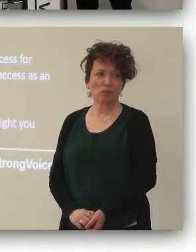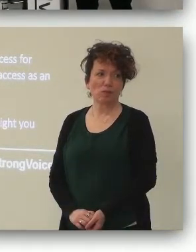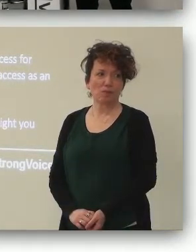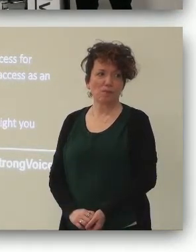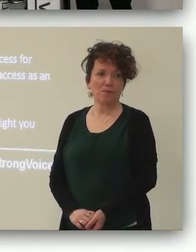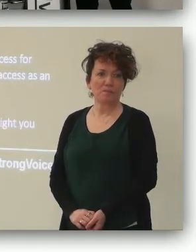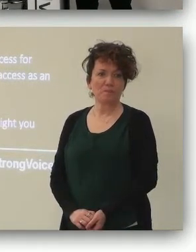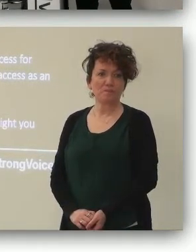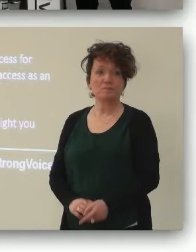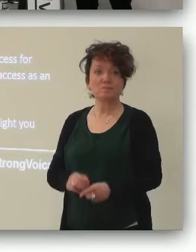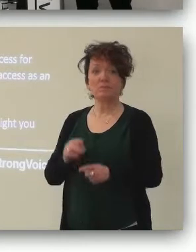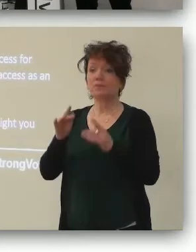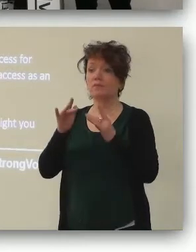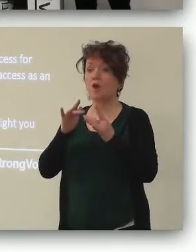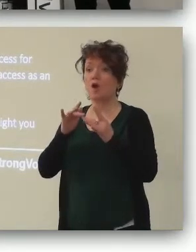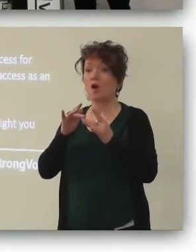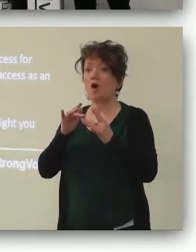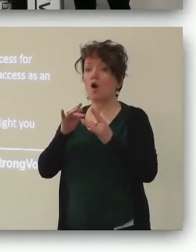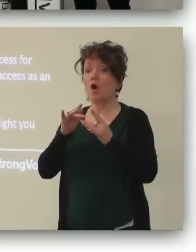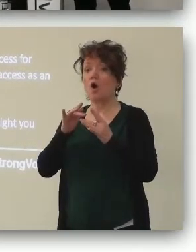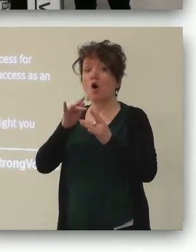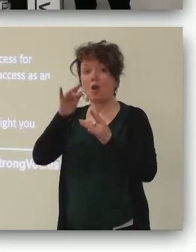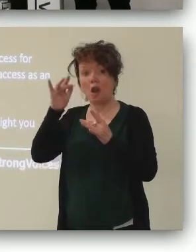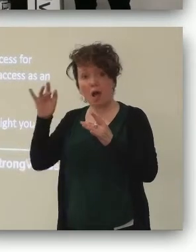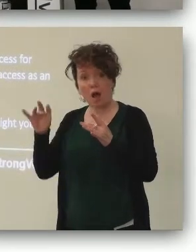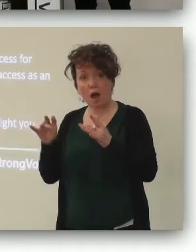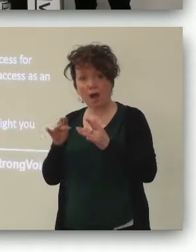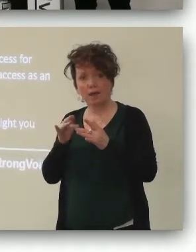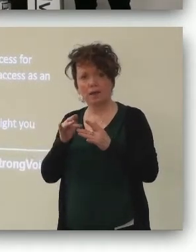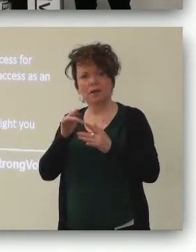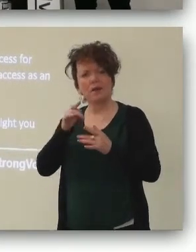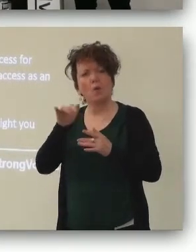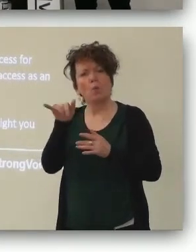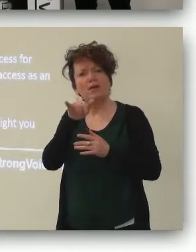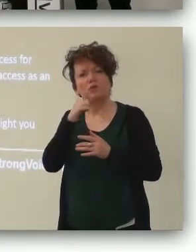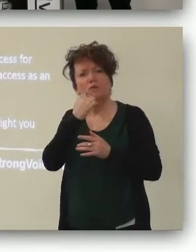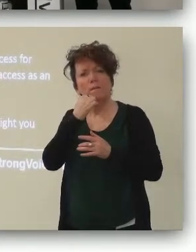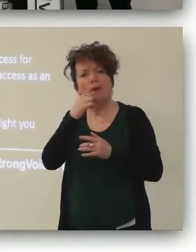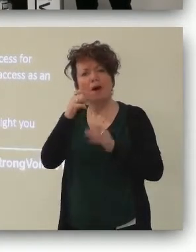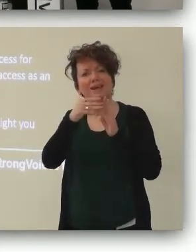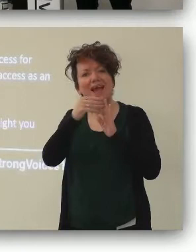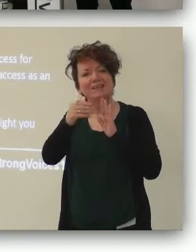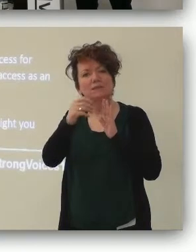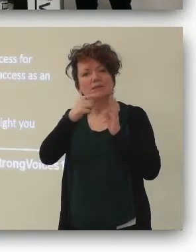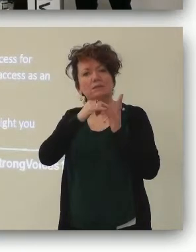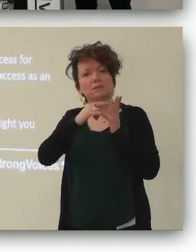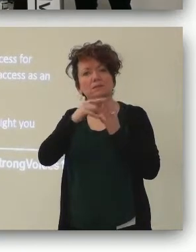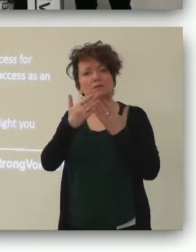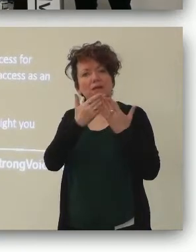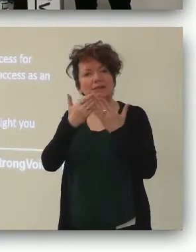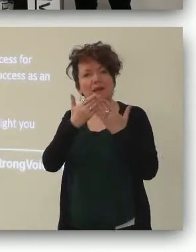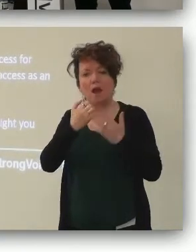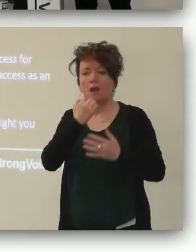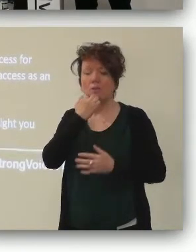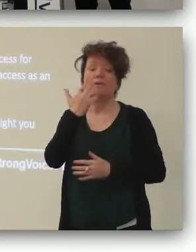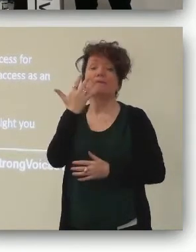For the online audience, your case study is case study number 5. And I'll come over and work with